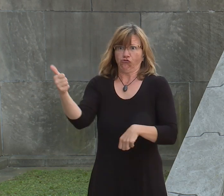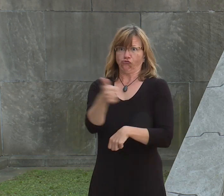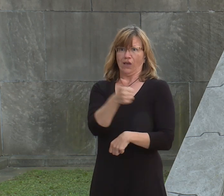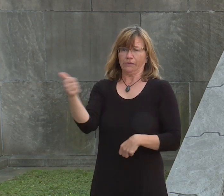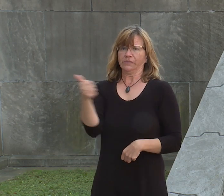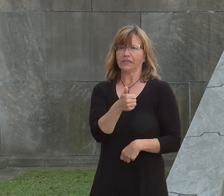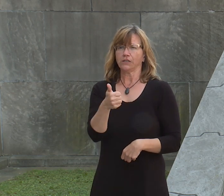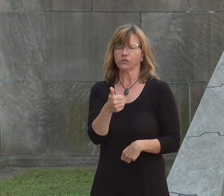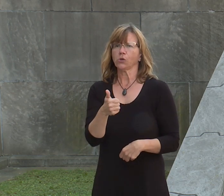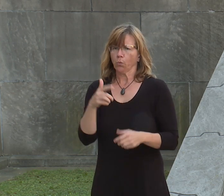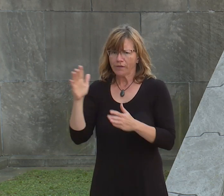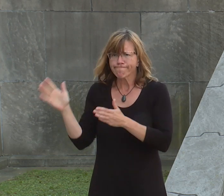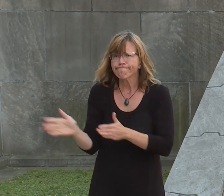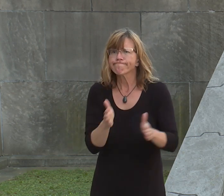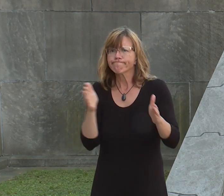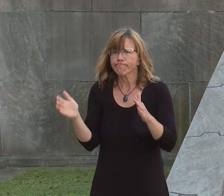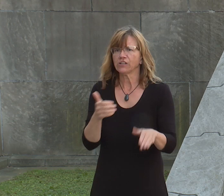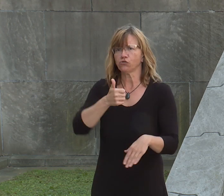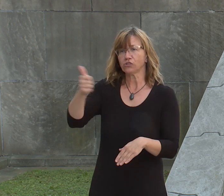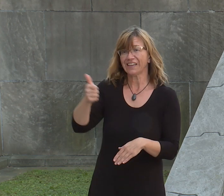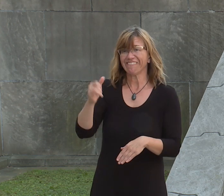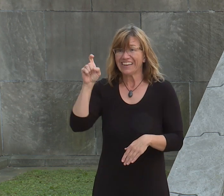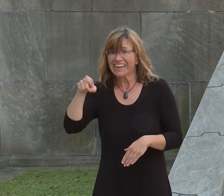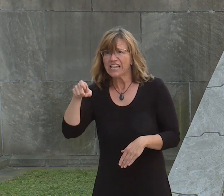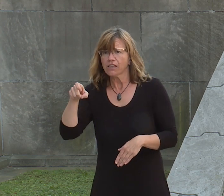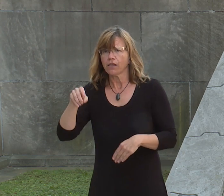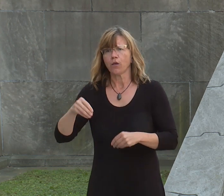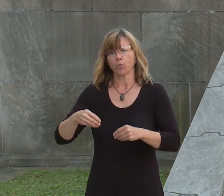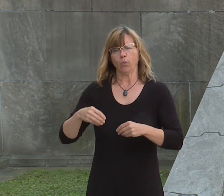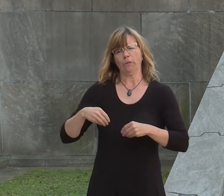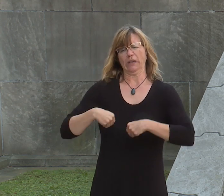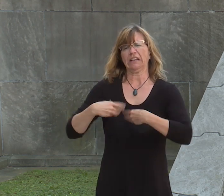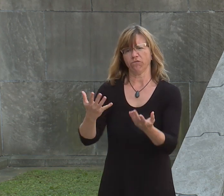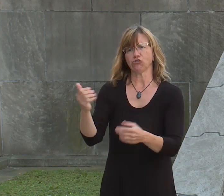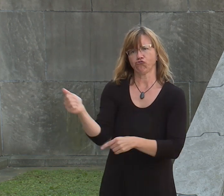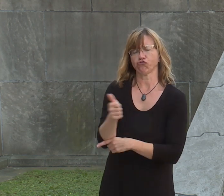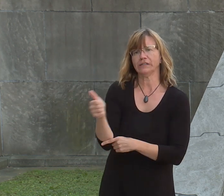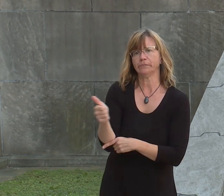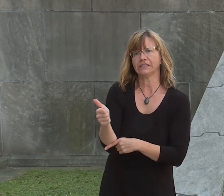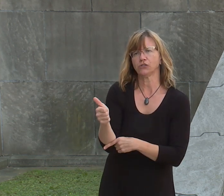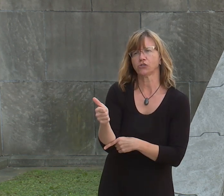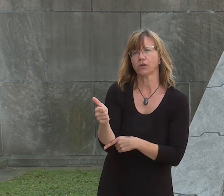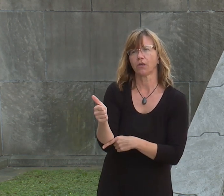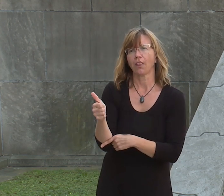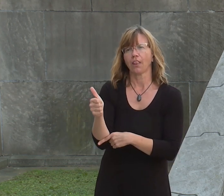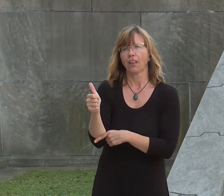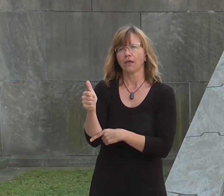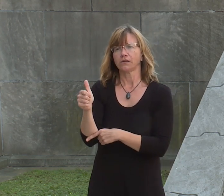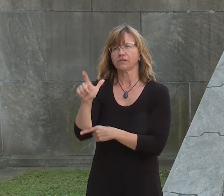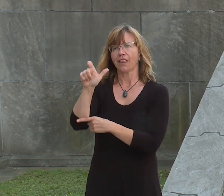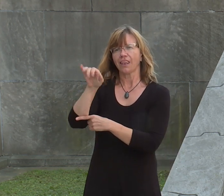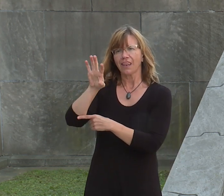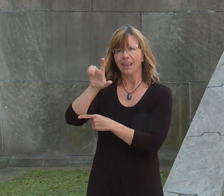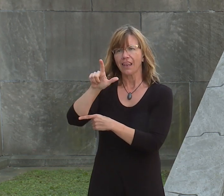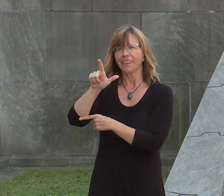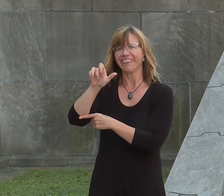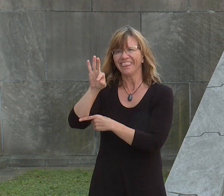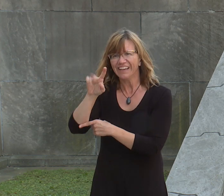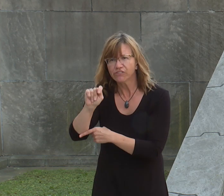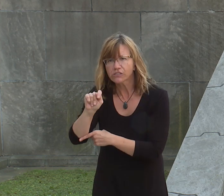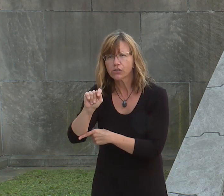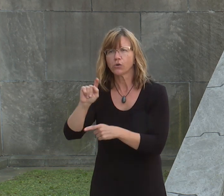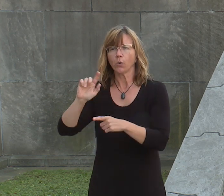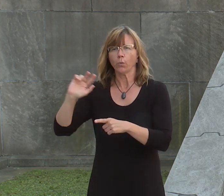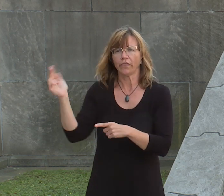transportation to vaccine appointments for those who need it. Lift-equipped vehicles are available for individuals with limited mobility. If you